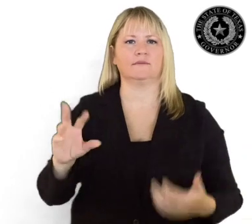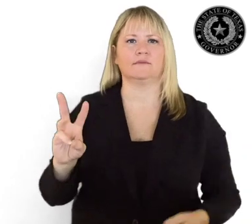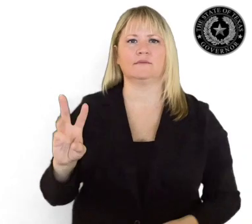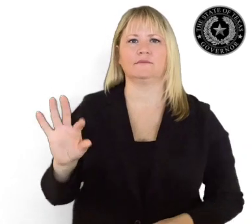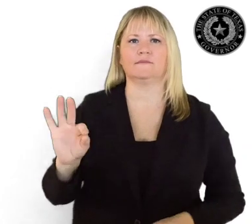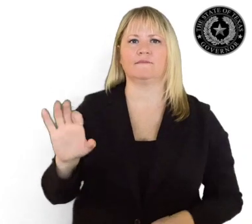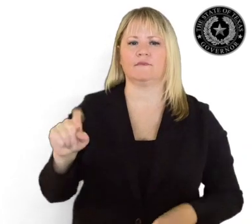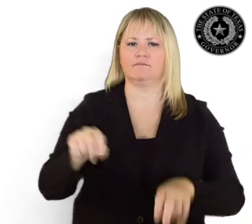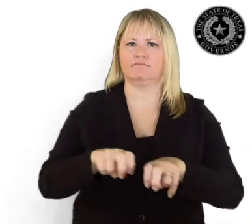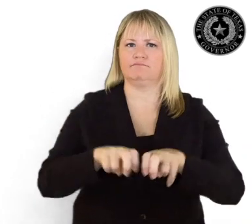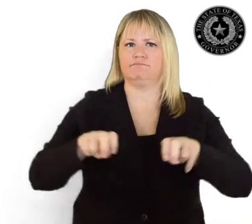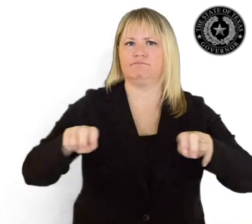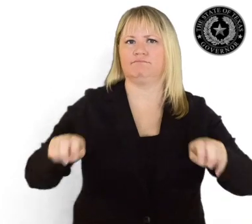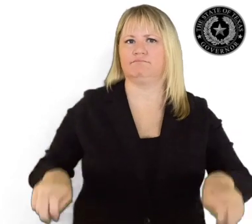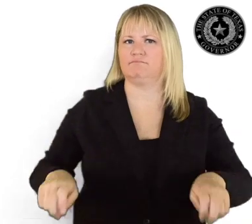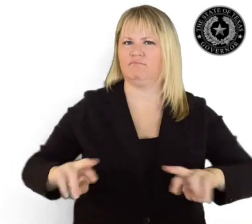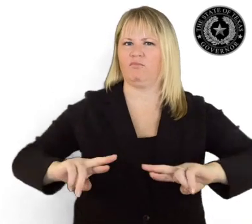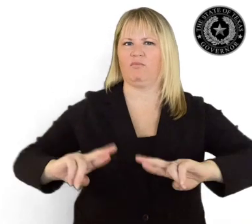barbers practice their trade.